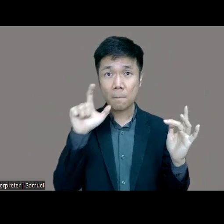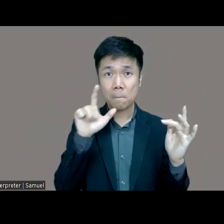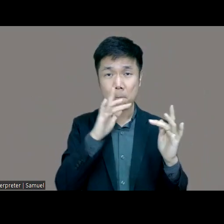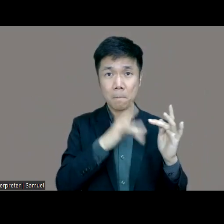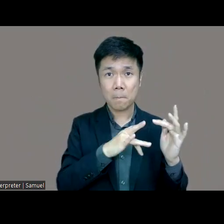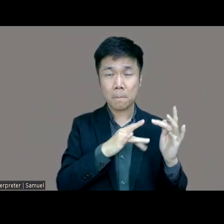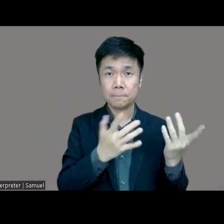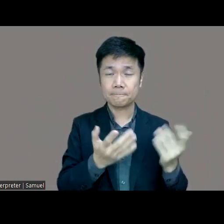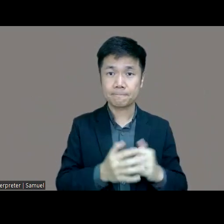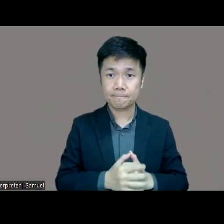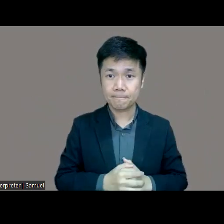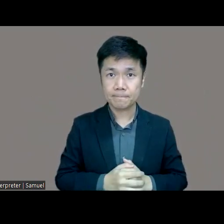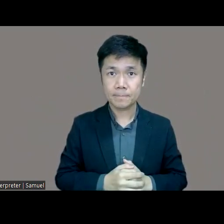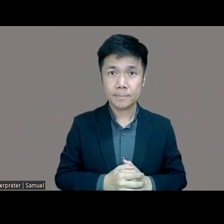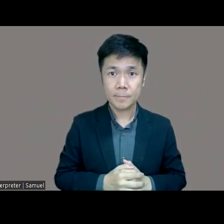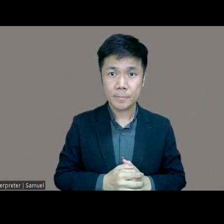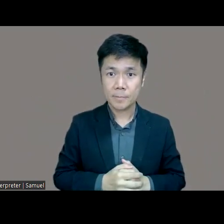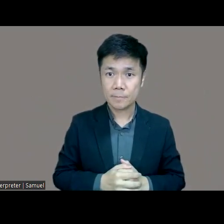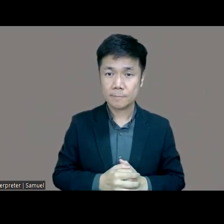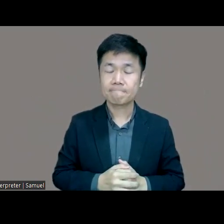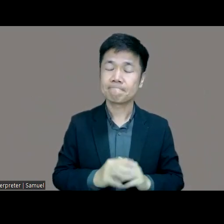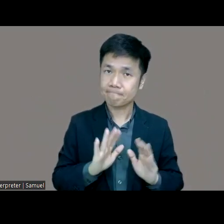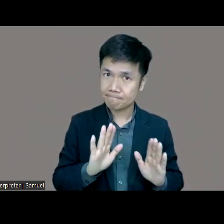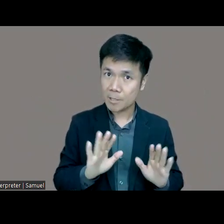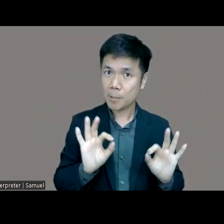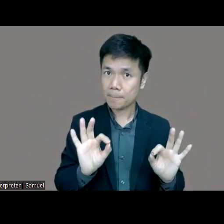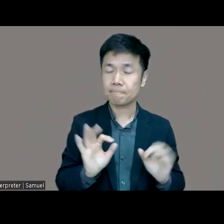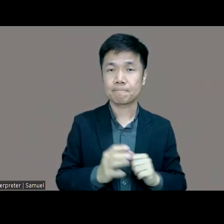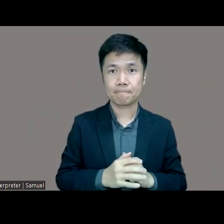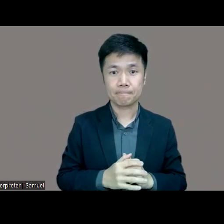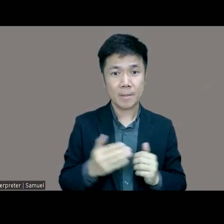Okay, I will read in the meantime